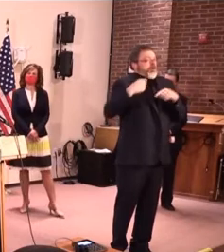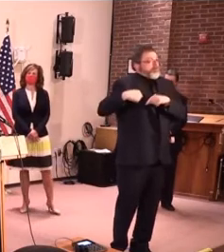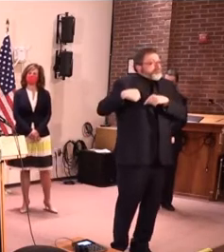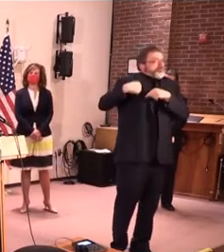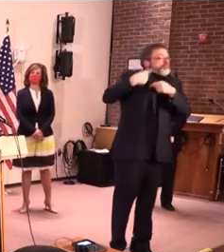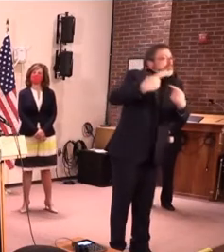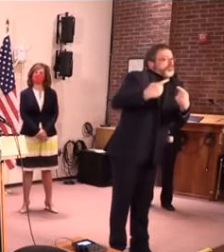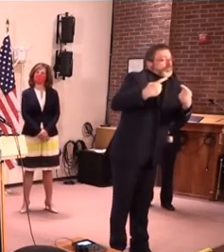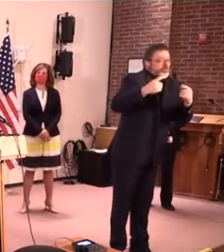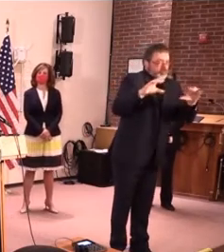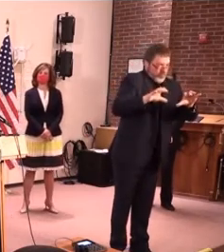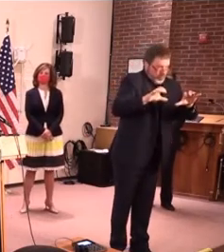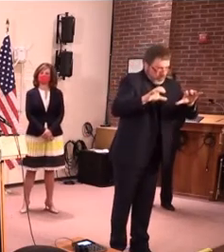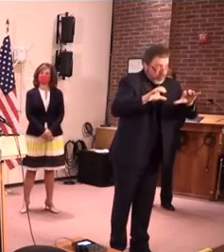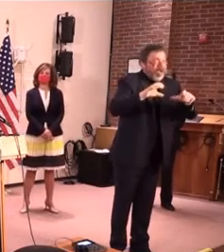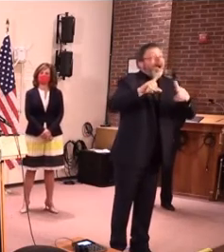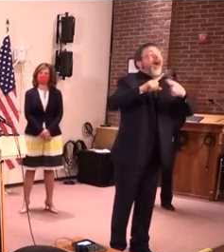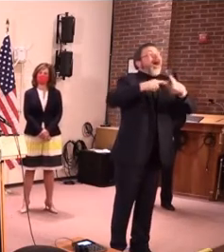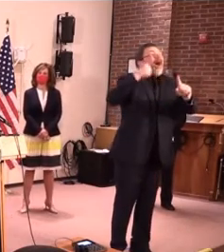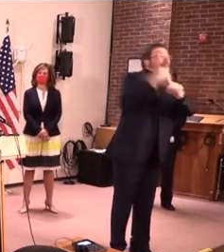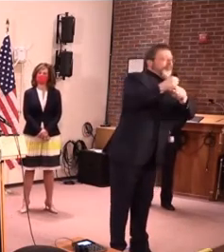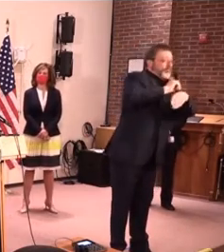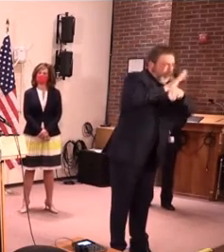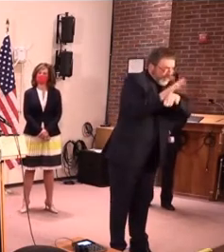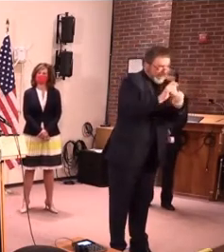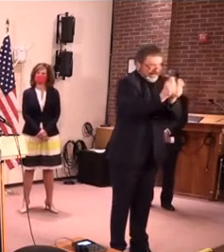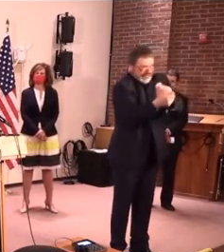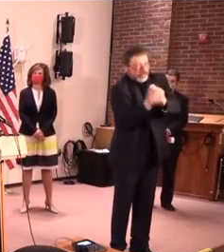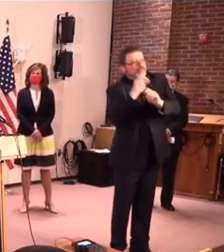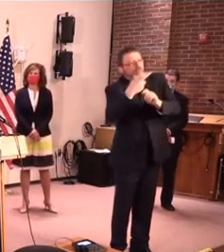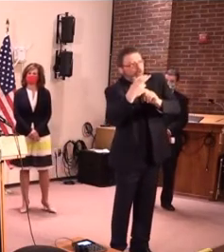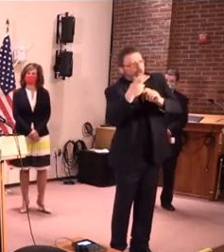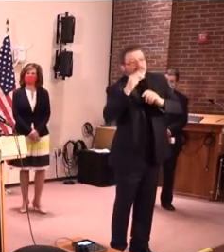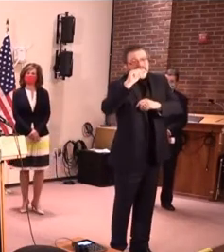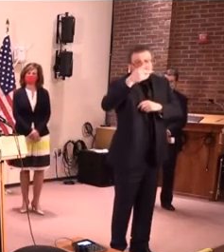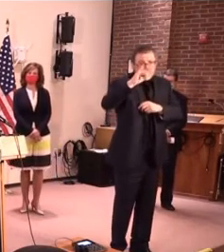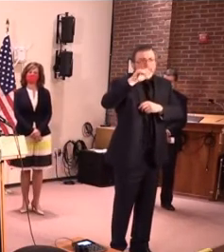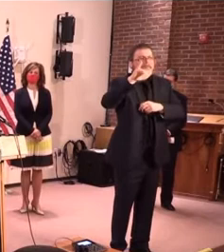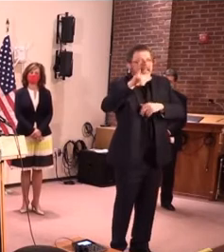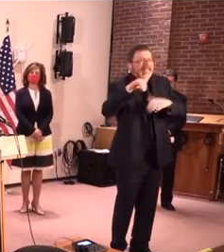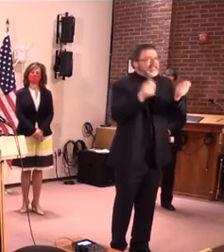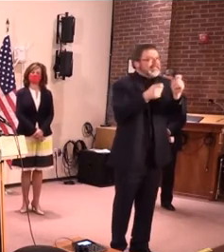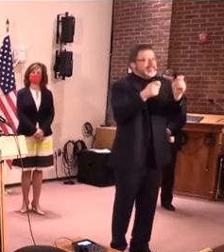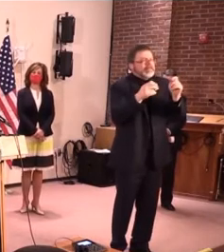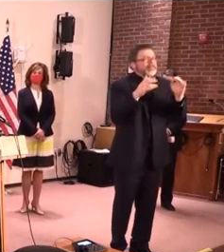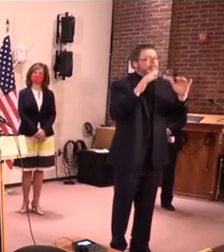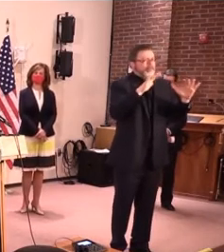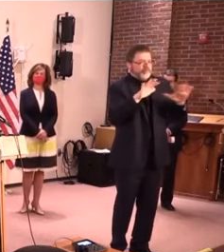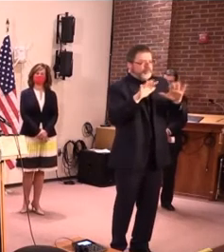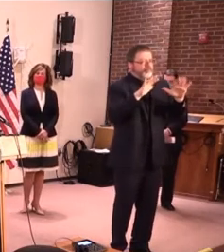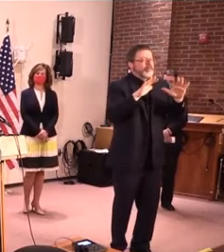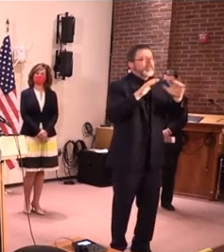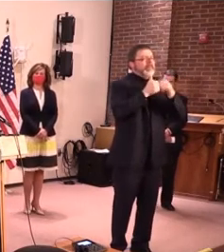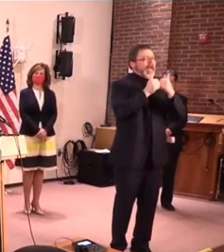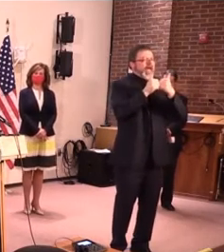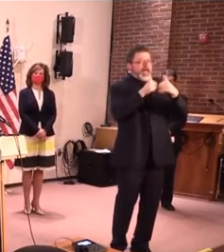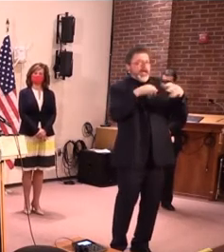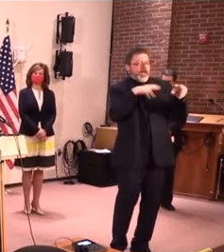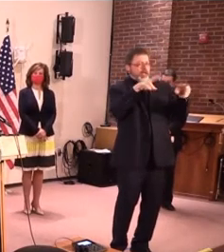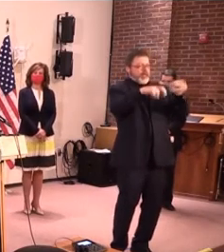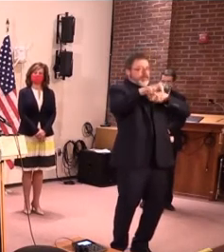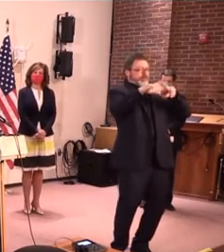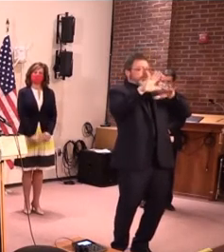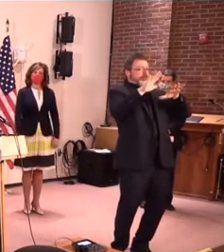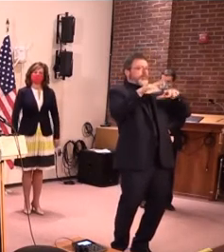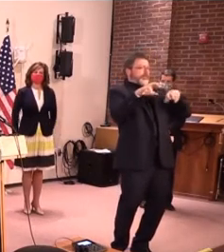And just to remind people, we housed everyone that was homeless during this